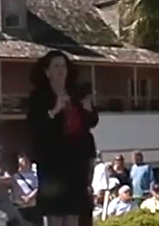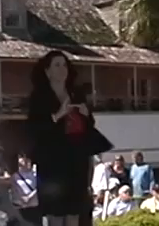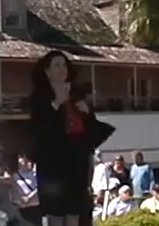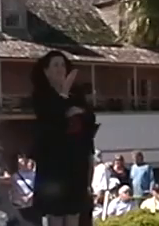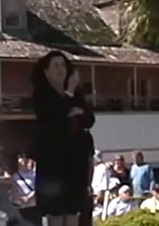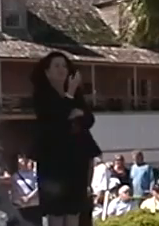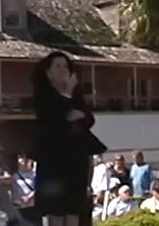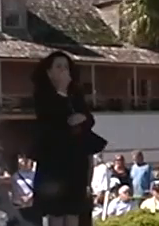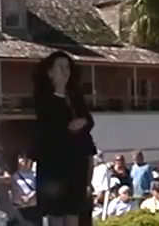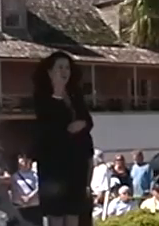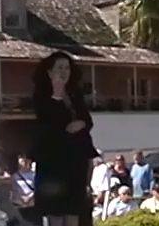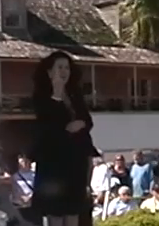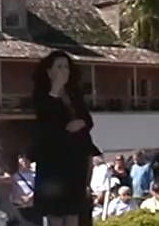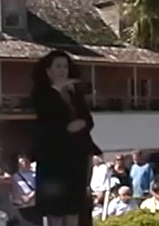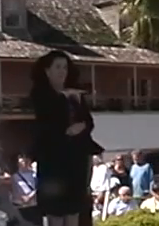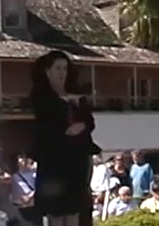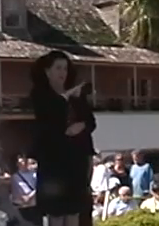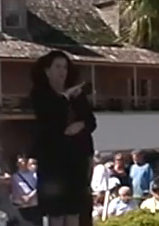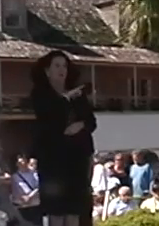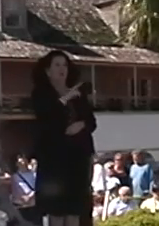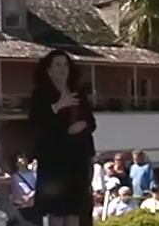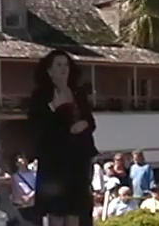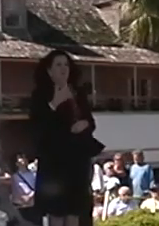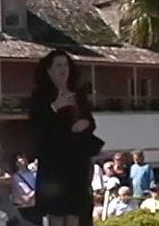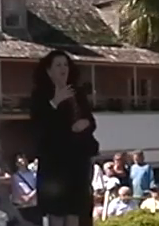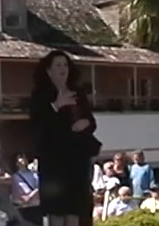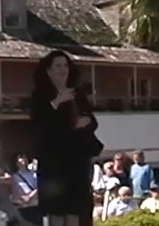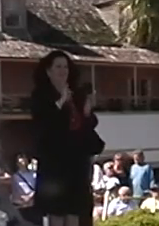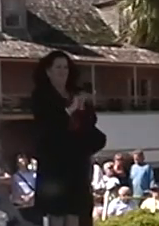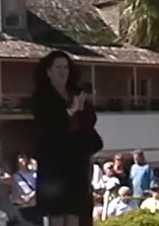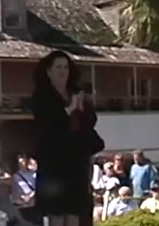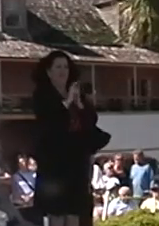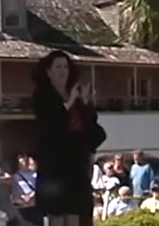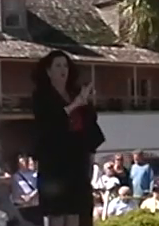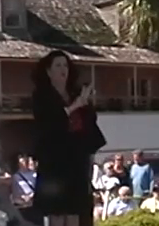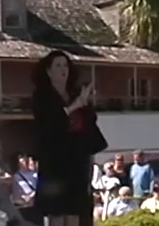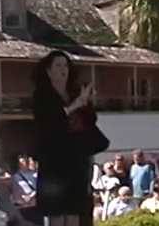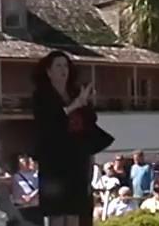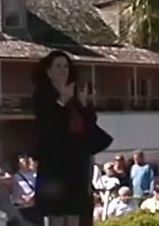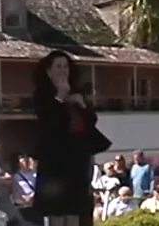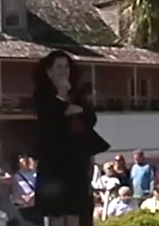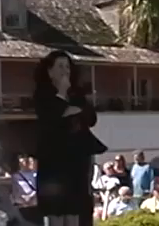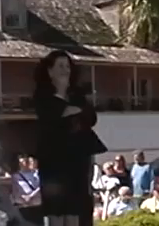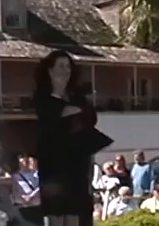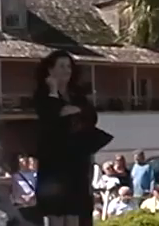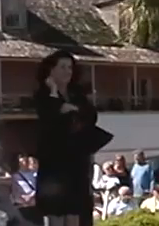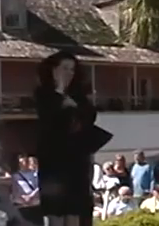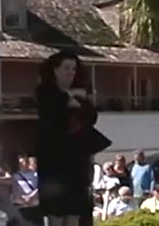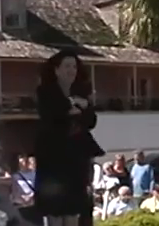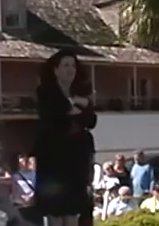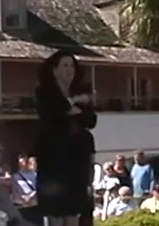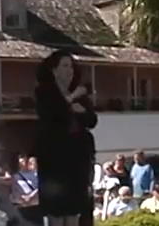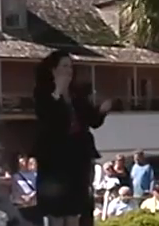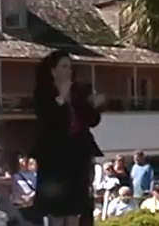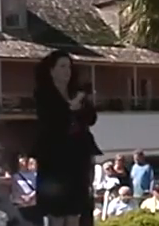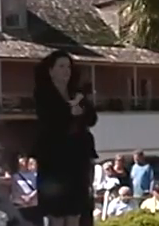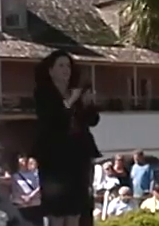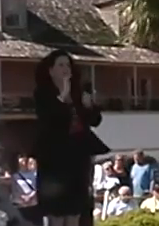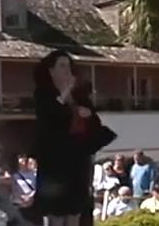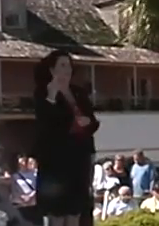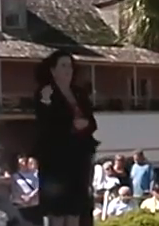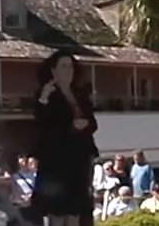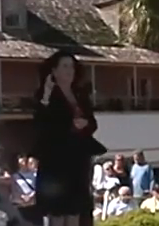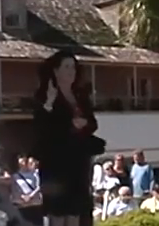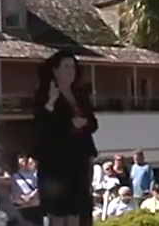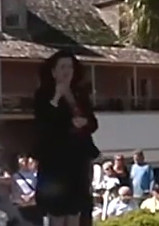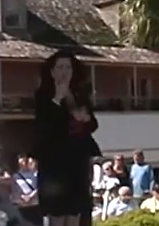1511. Ponce de León felt this legal defeat tarnished his reputation, which led him to decide against